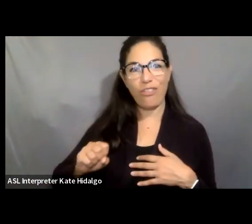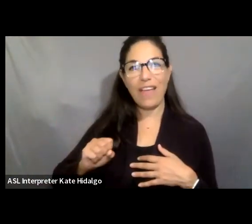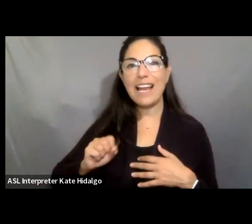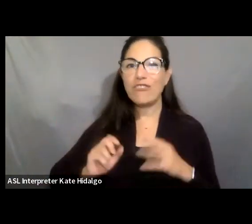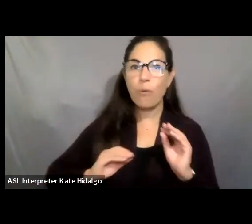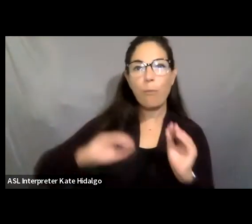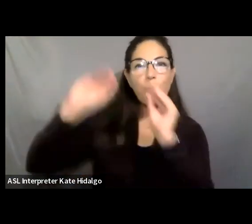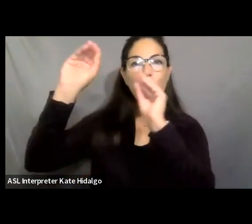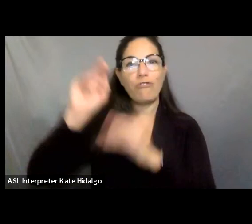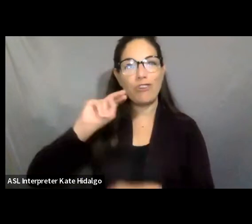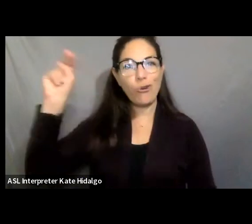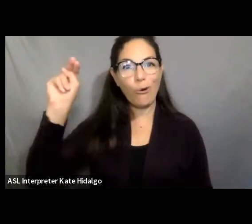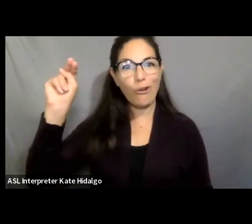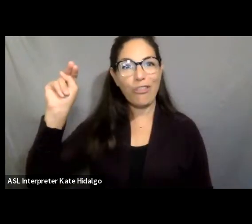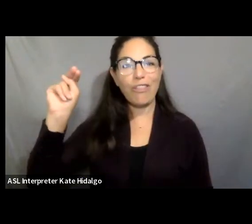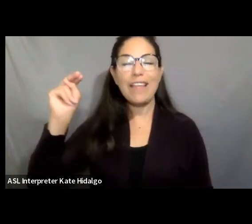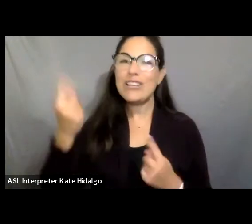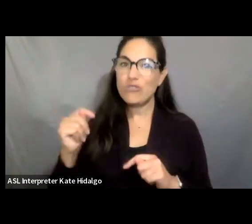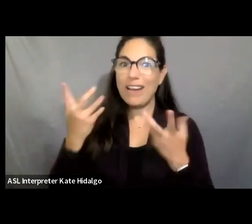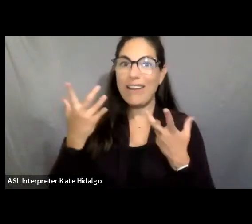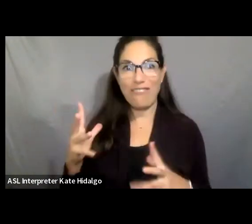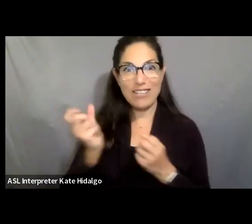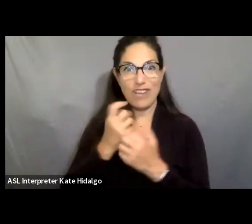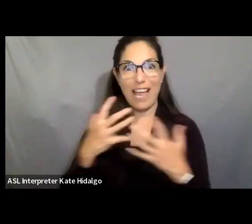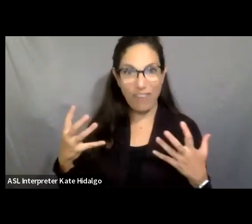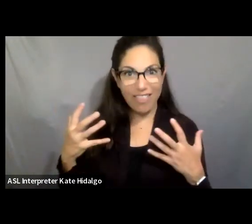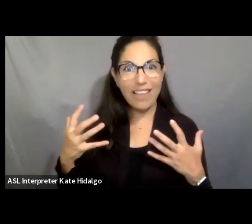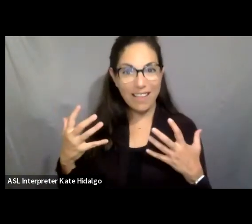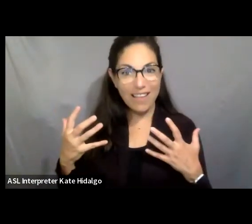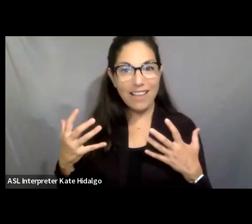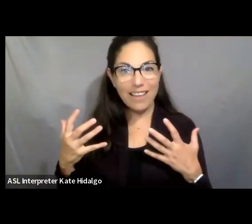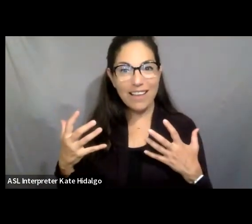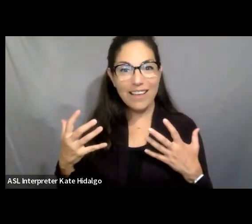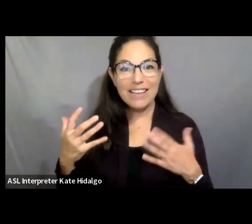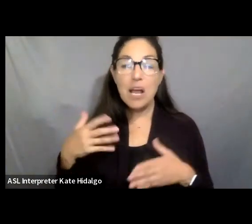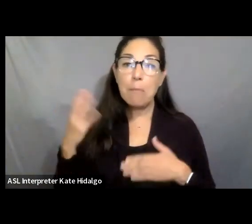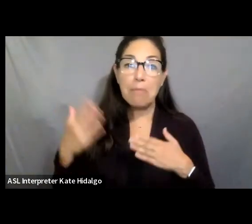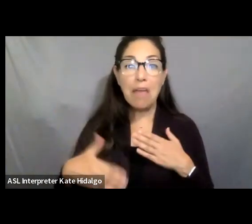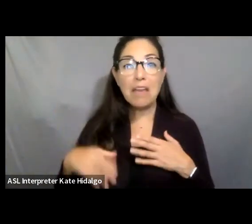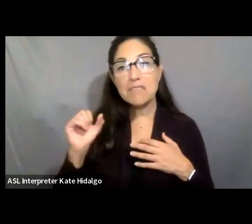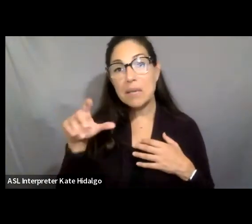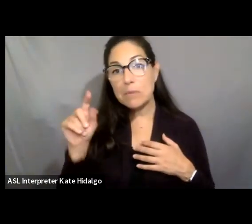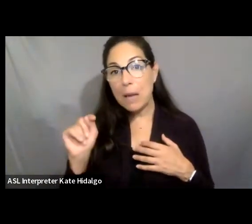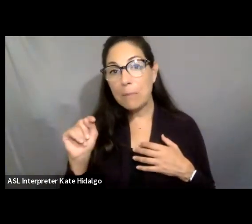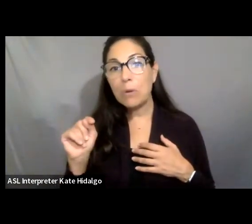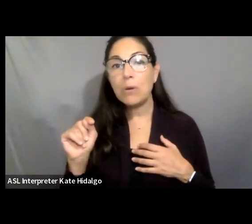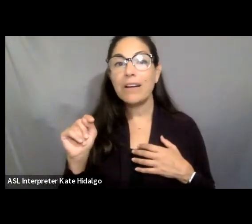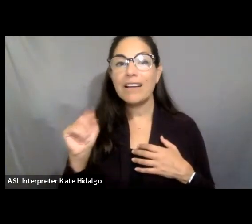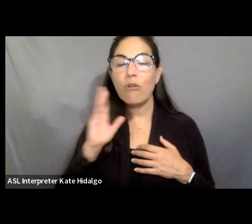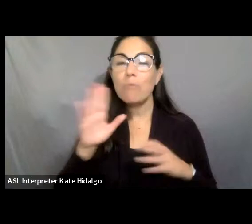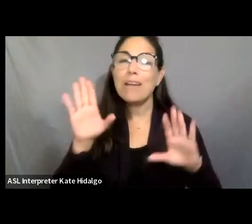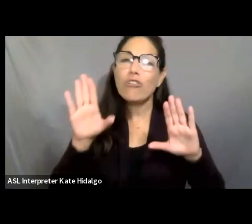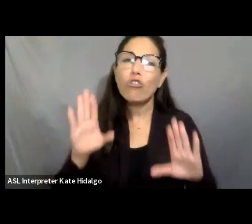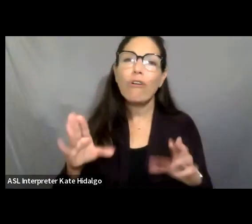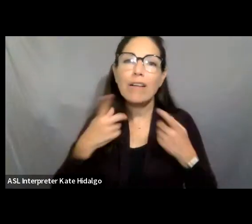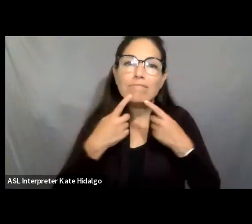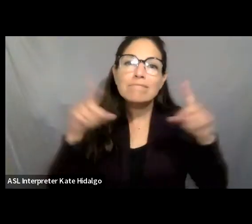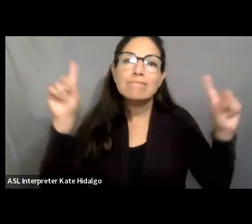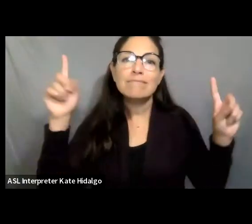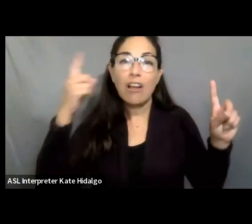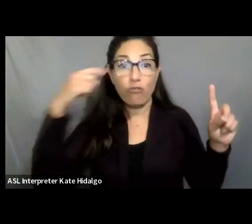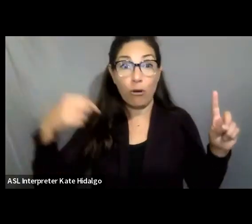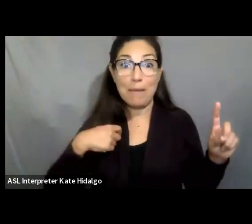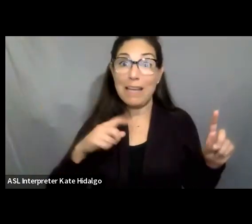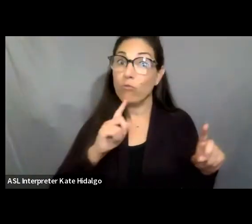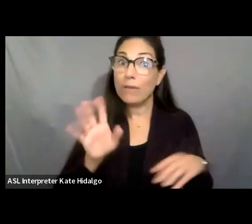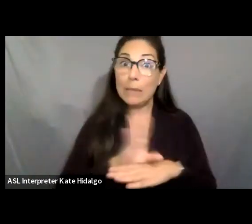north, and I'm going to try to get this done in probably by the end of September, which will be a great feat for a guy who's really